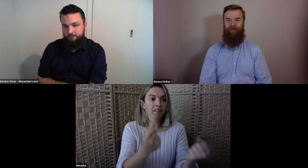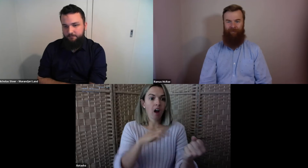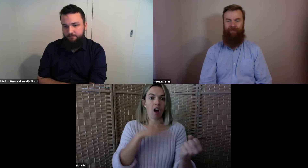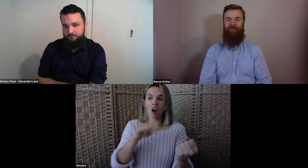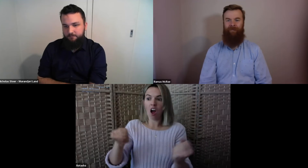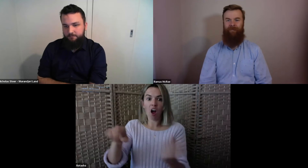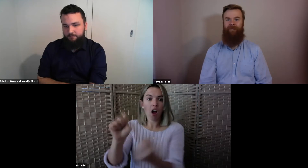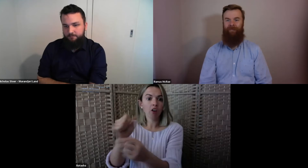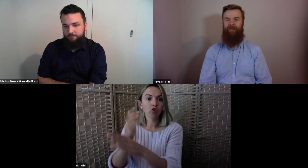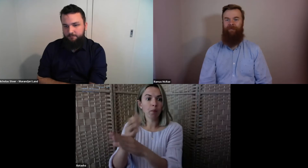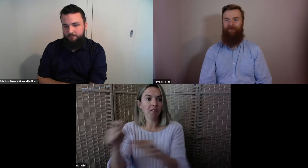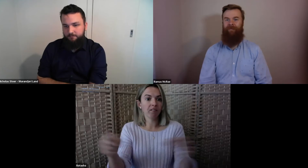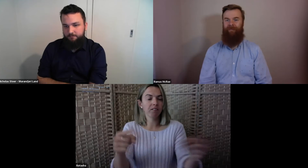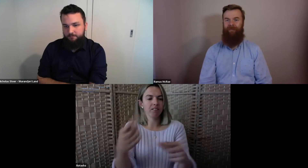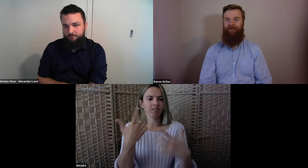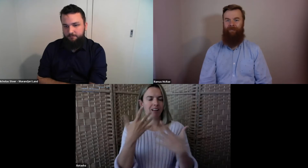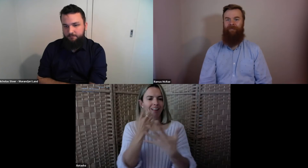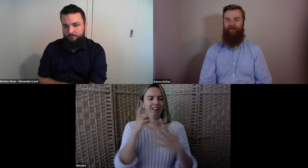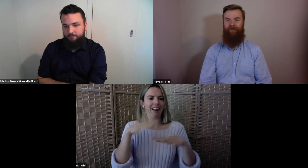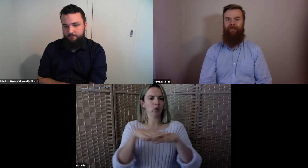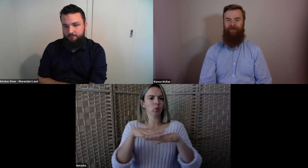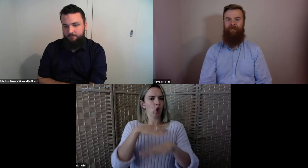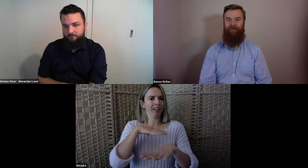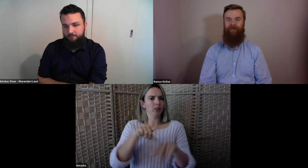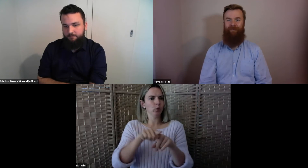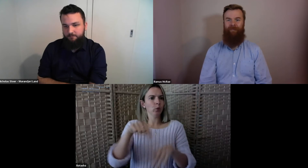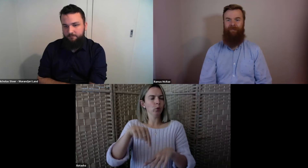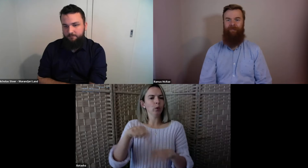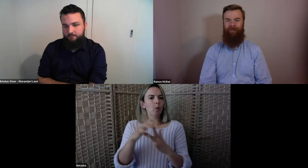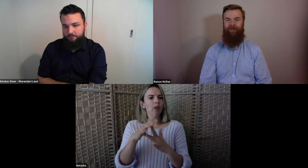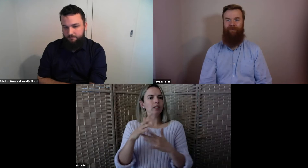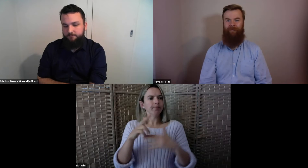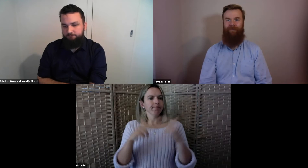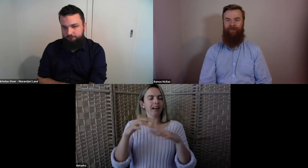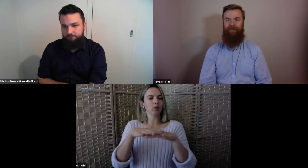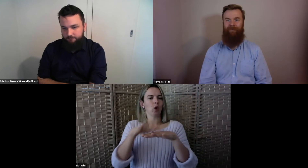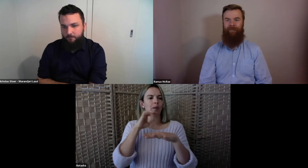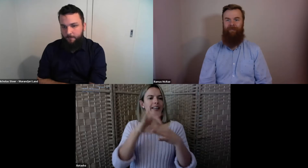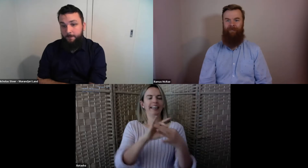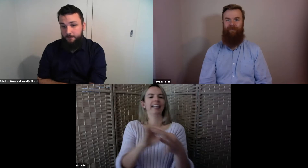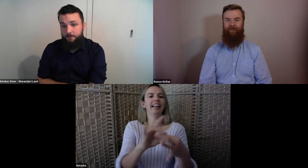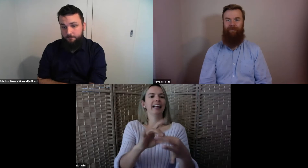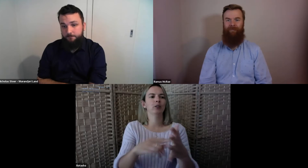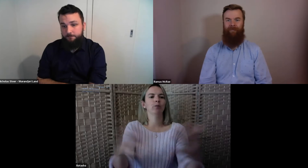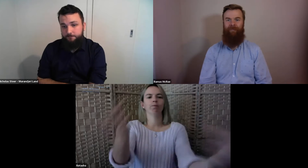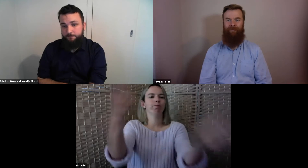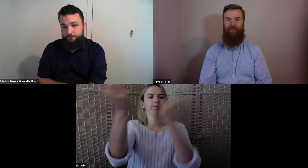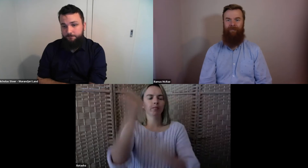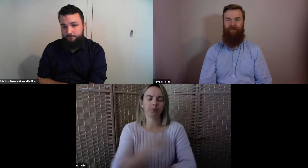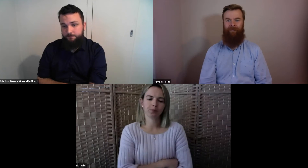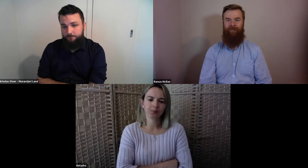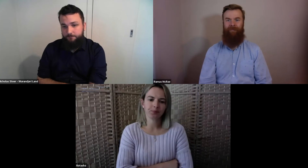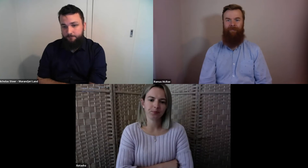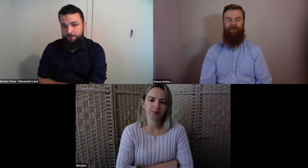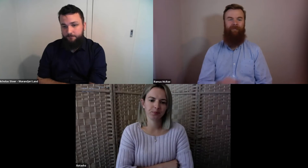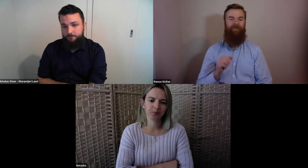others as well. It's about word of mouth to be able to find different roles, different employment out there in the community. And it's